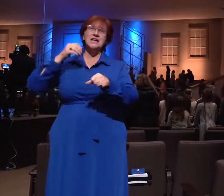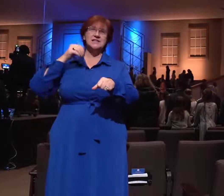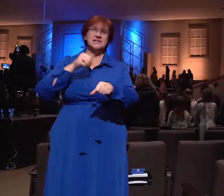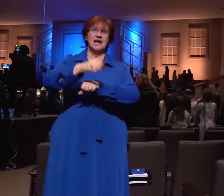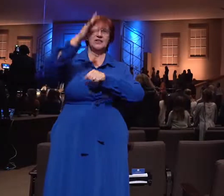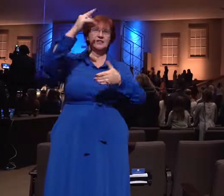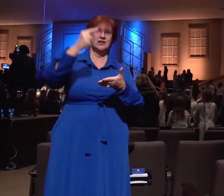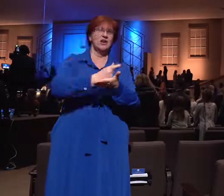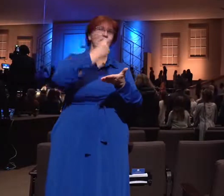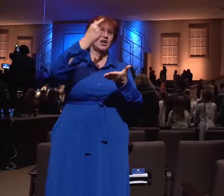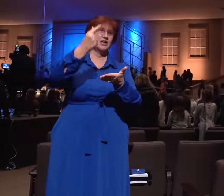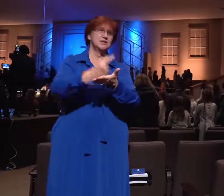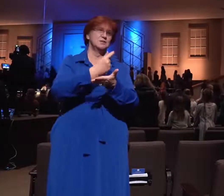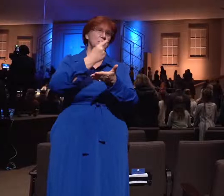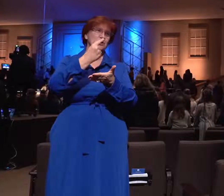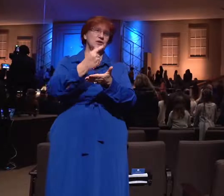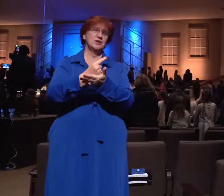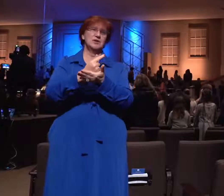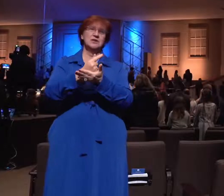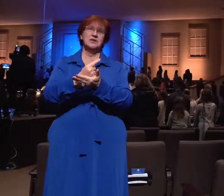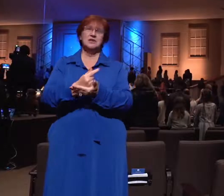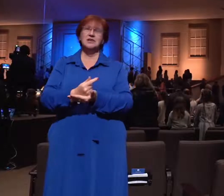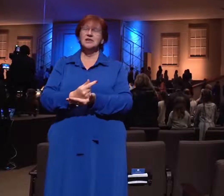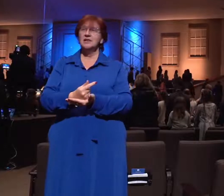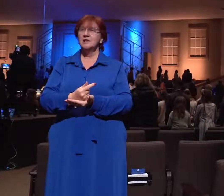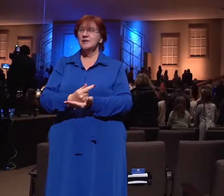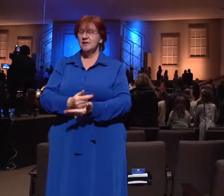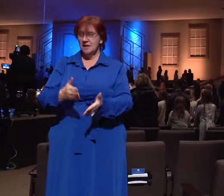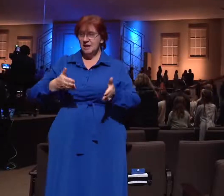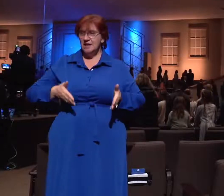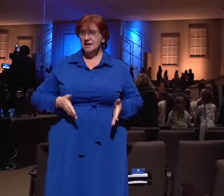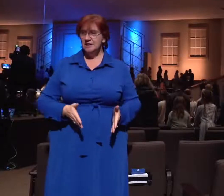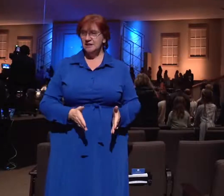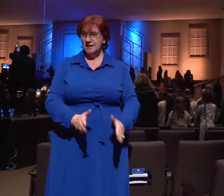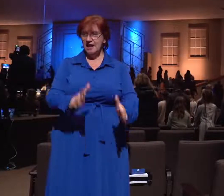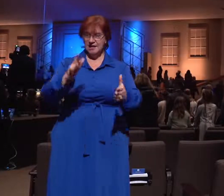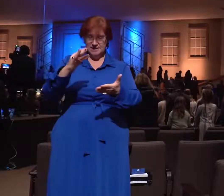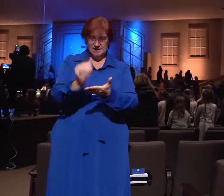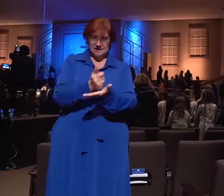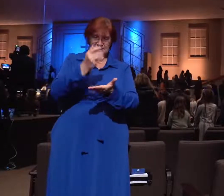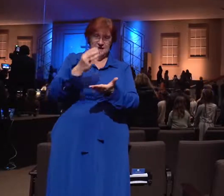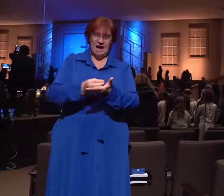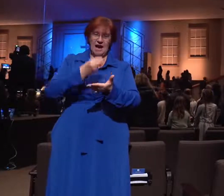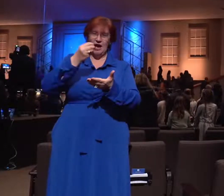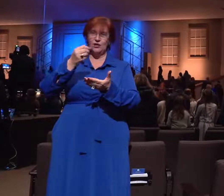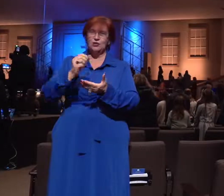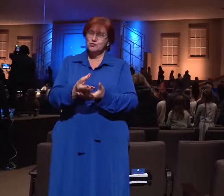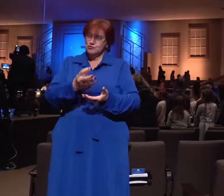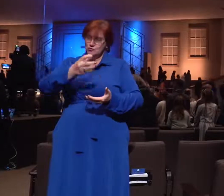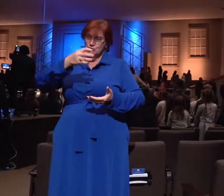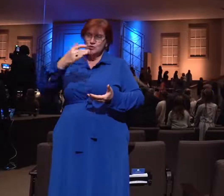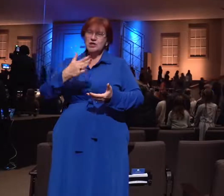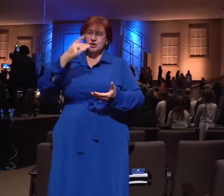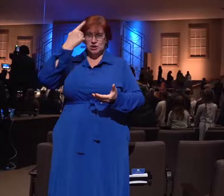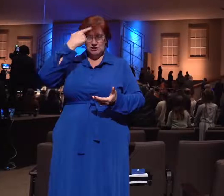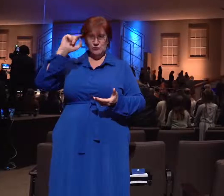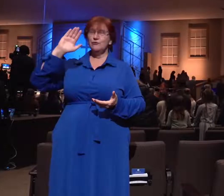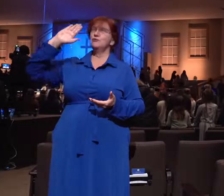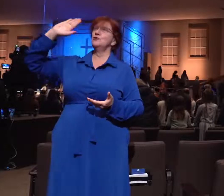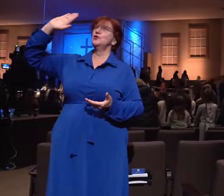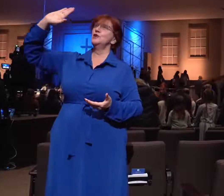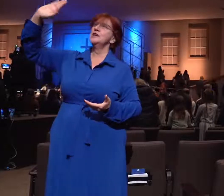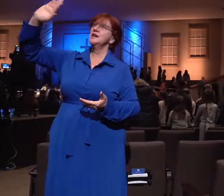the light. Let us gather jewels for a crown above. Send the